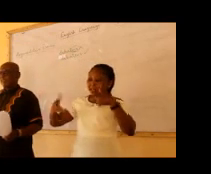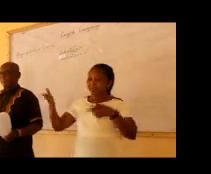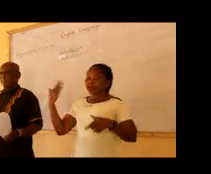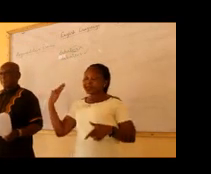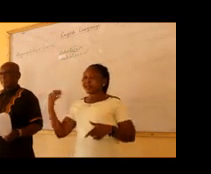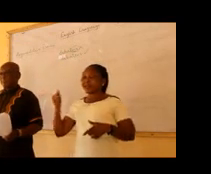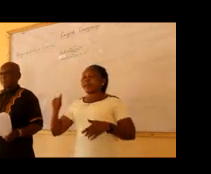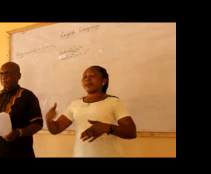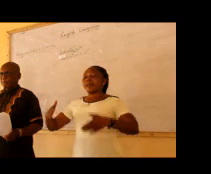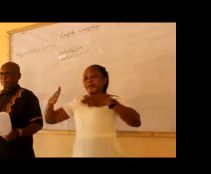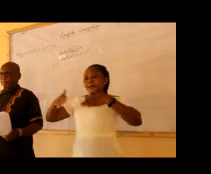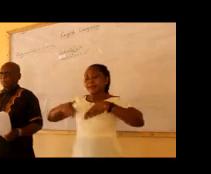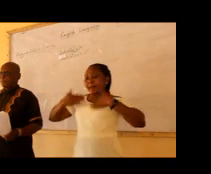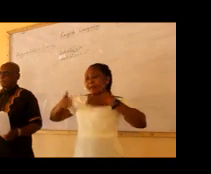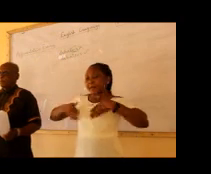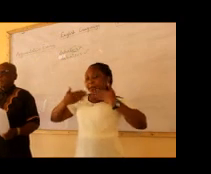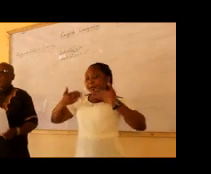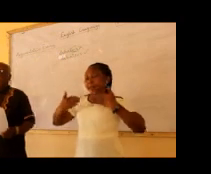men.